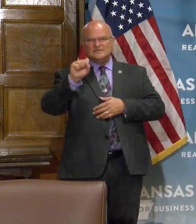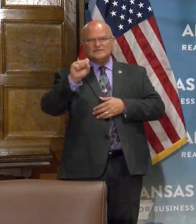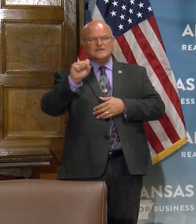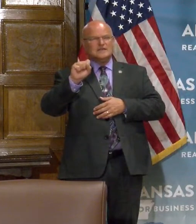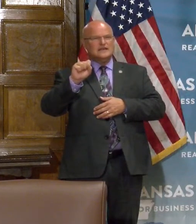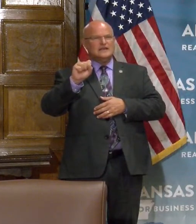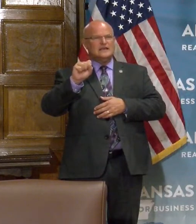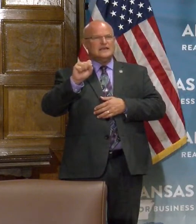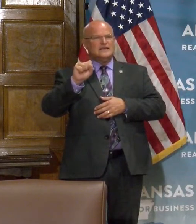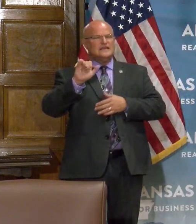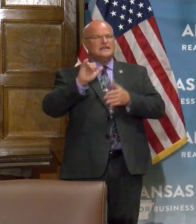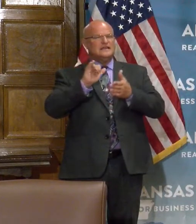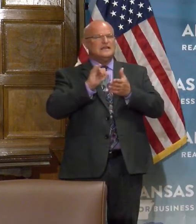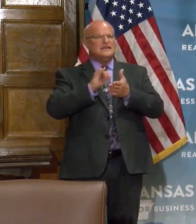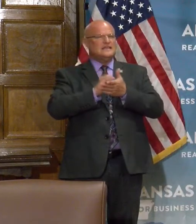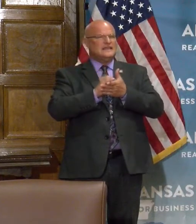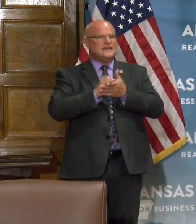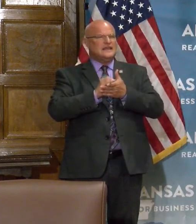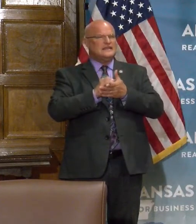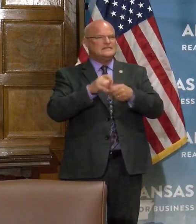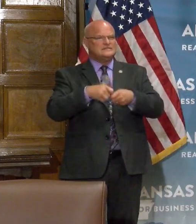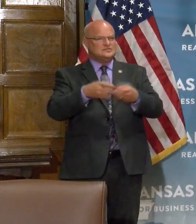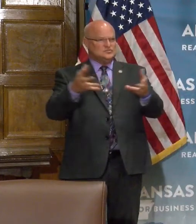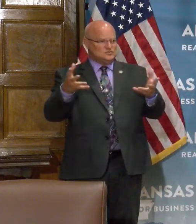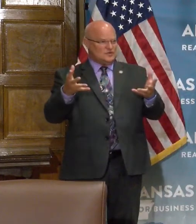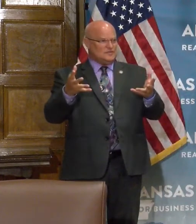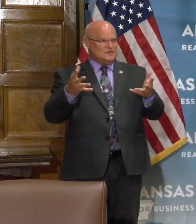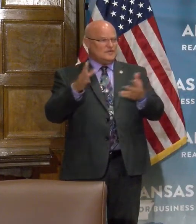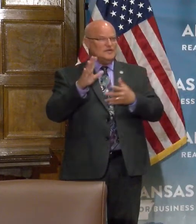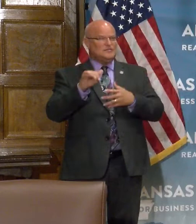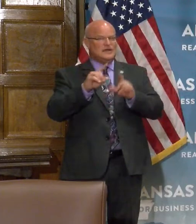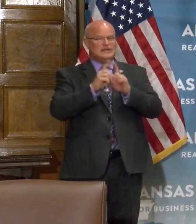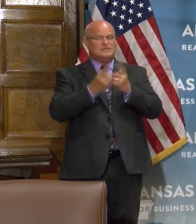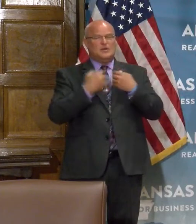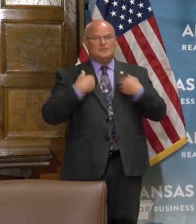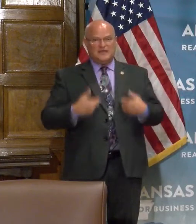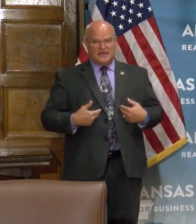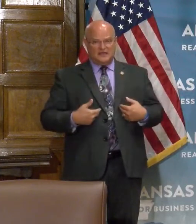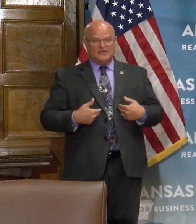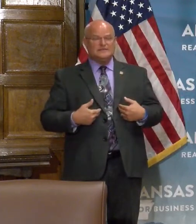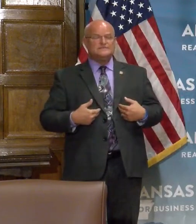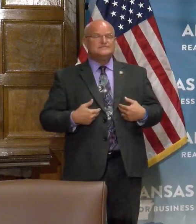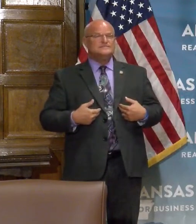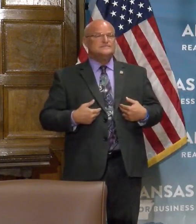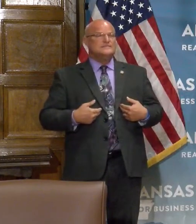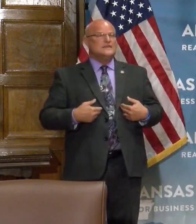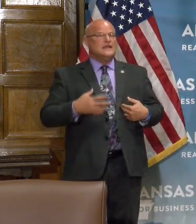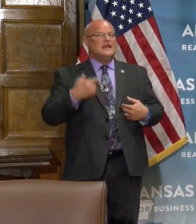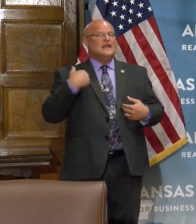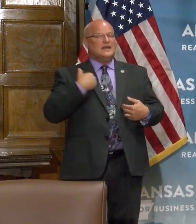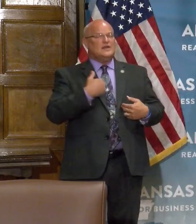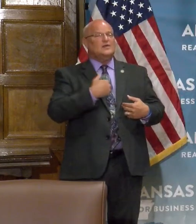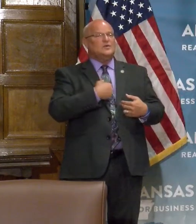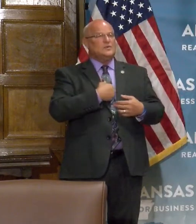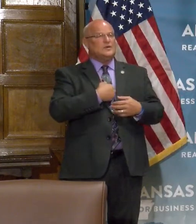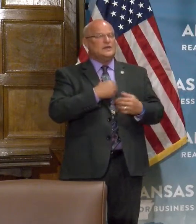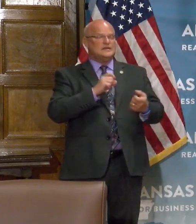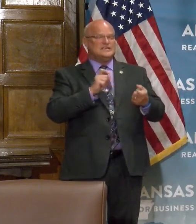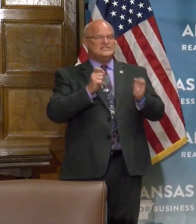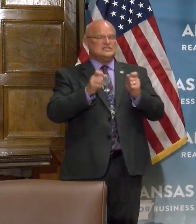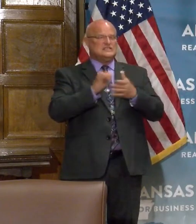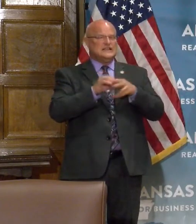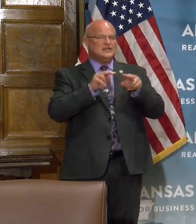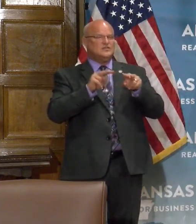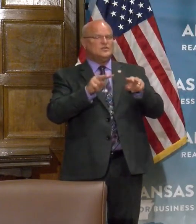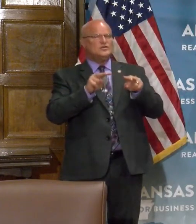media vials that have been distributed by the Department of Health and Human Services, and we are adjusting to